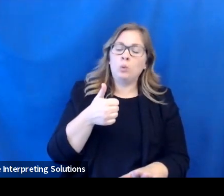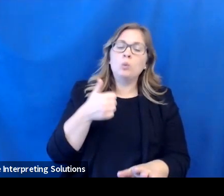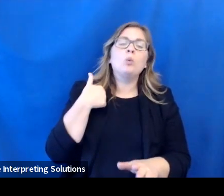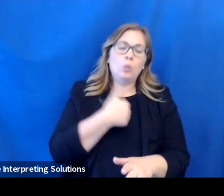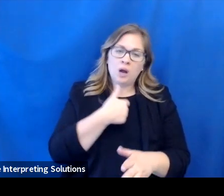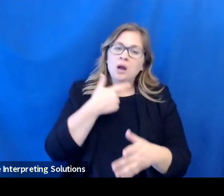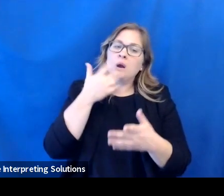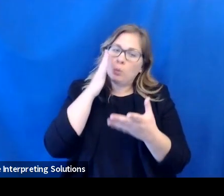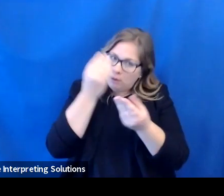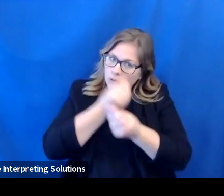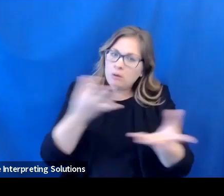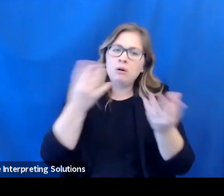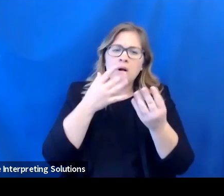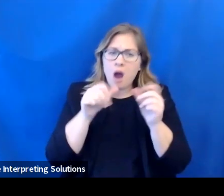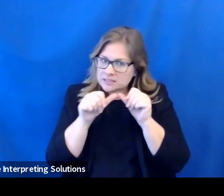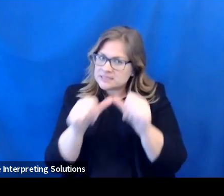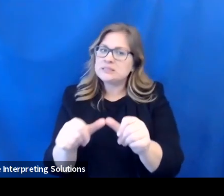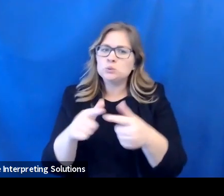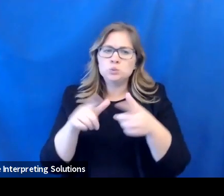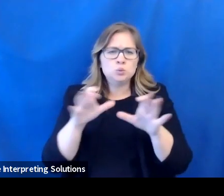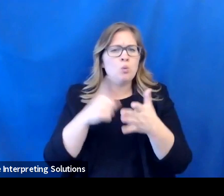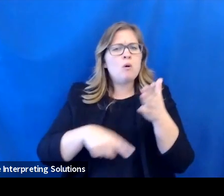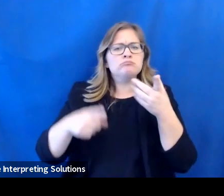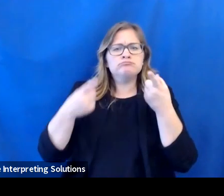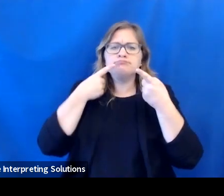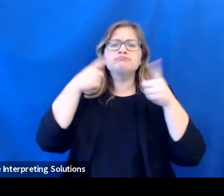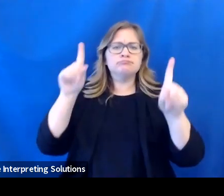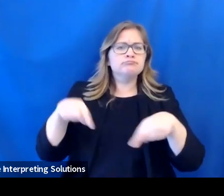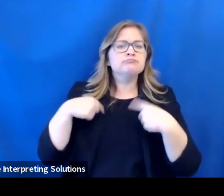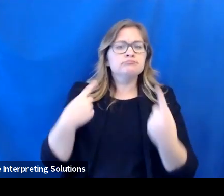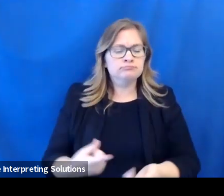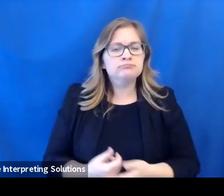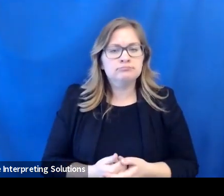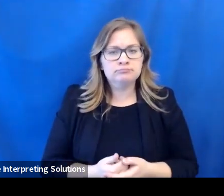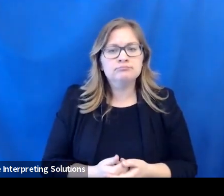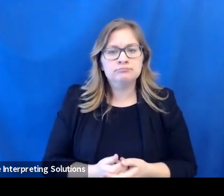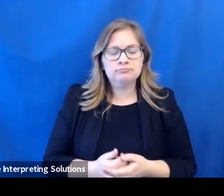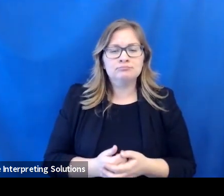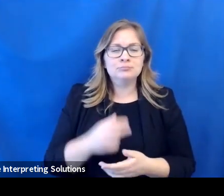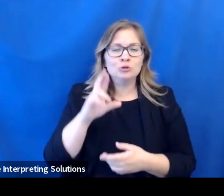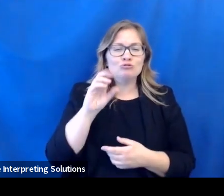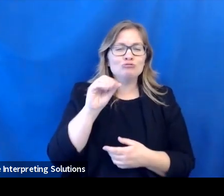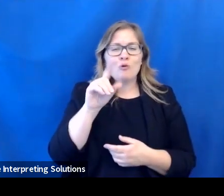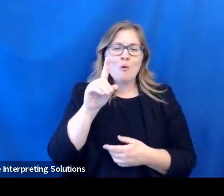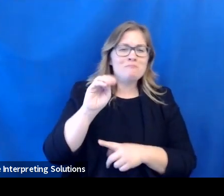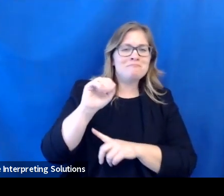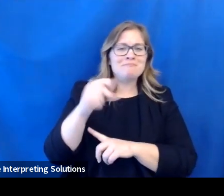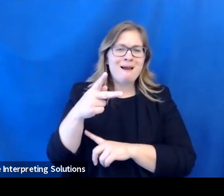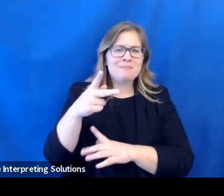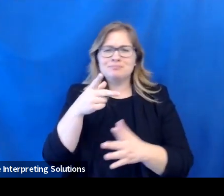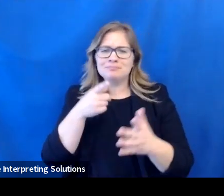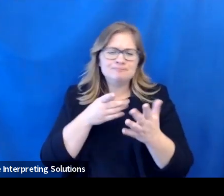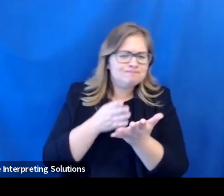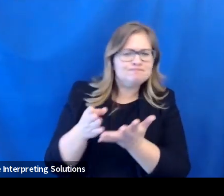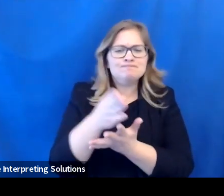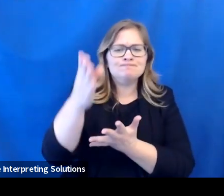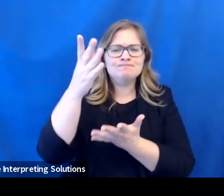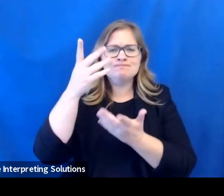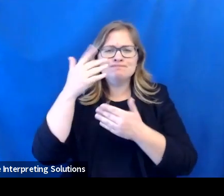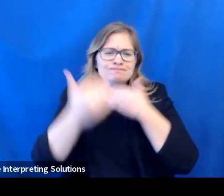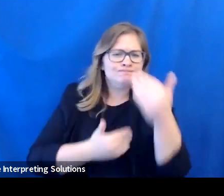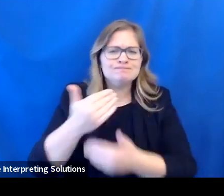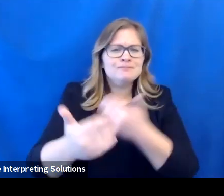a roadmap and a set of directions that I think will allow us to start move in a refined manner.